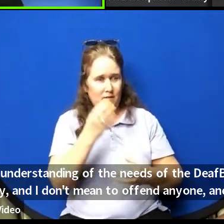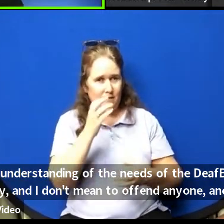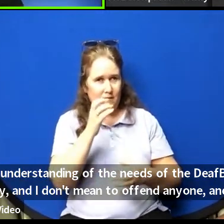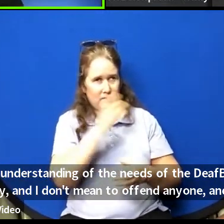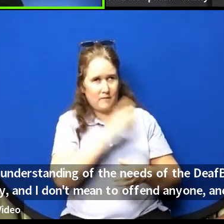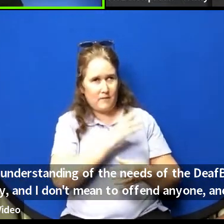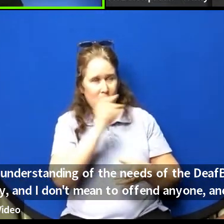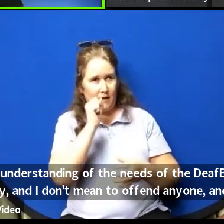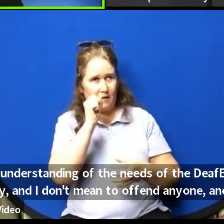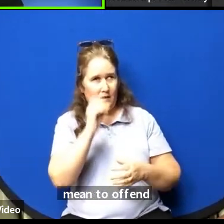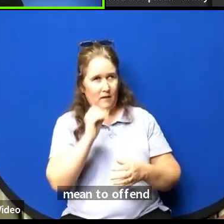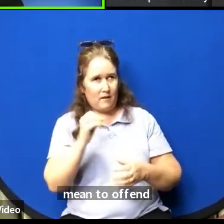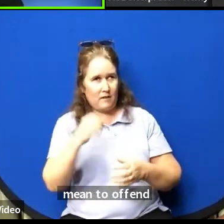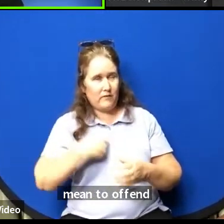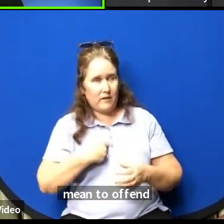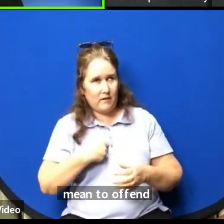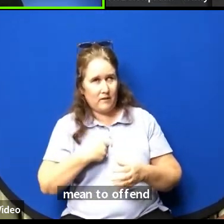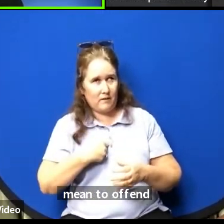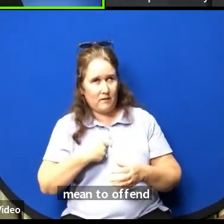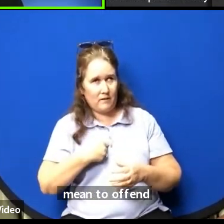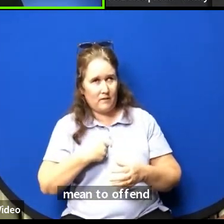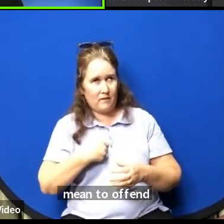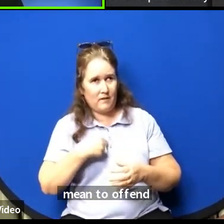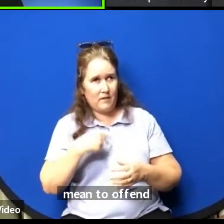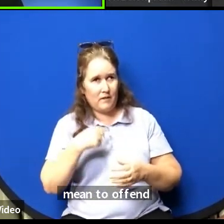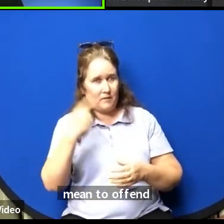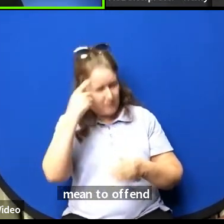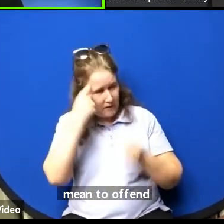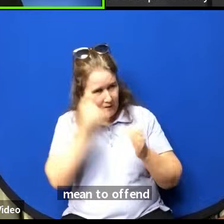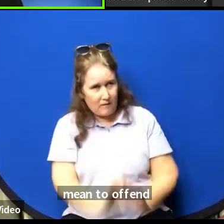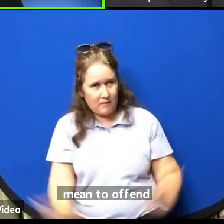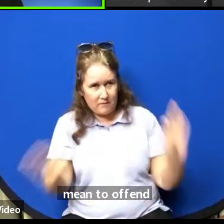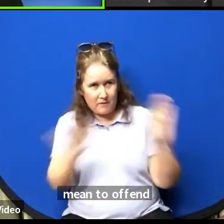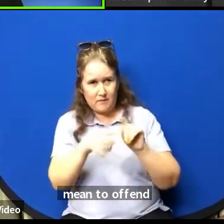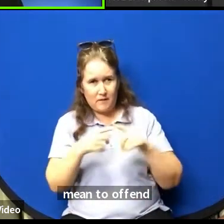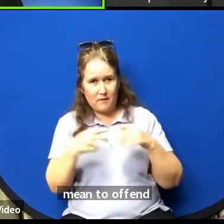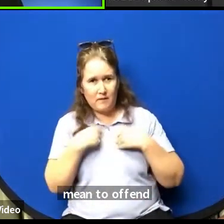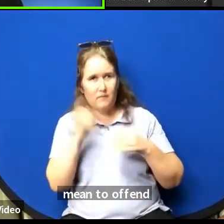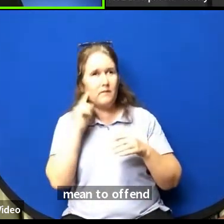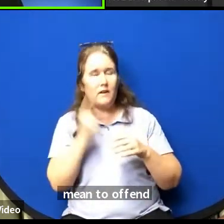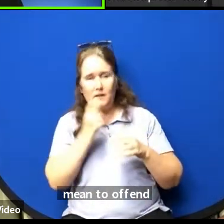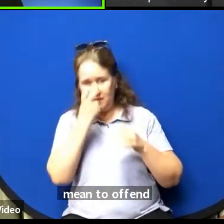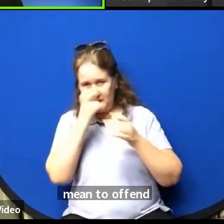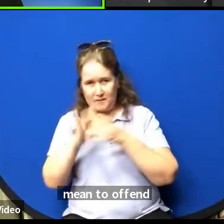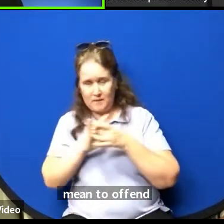understanding of what we as deafblind people go through.